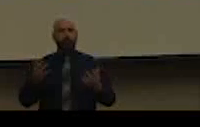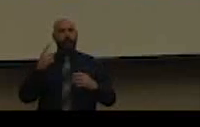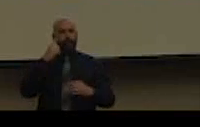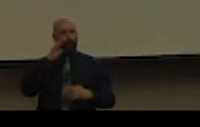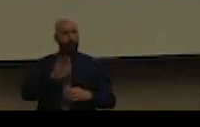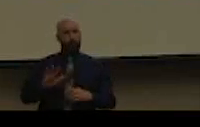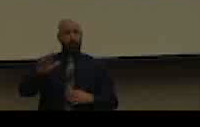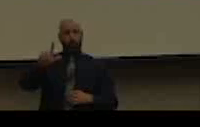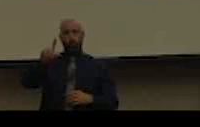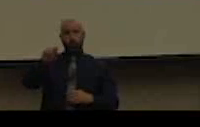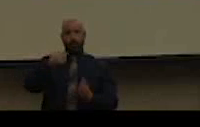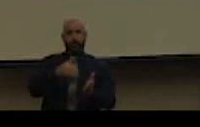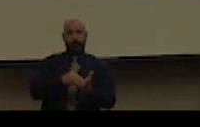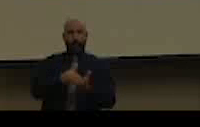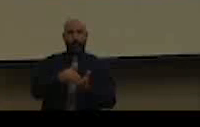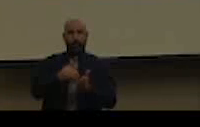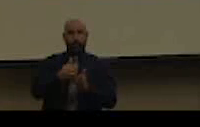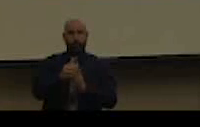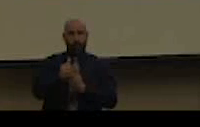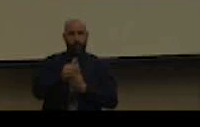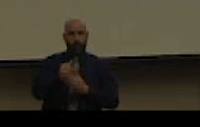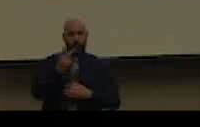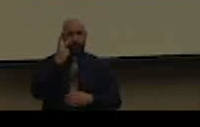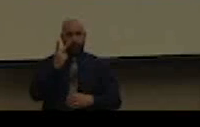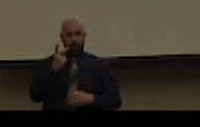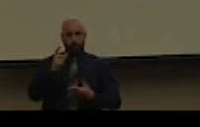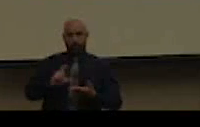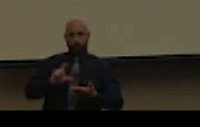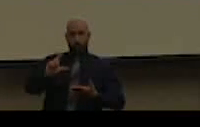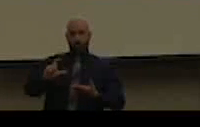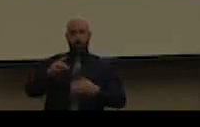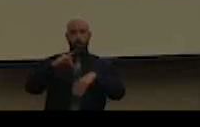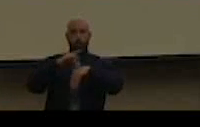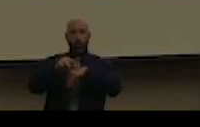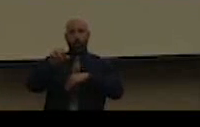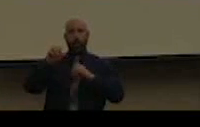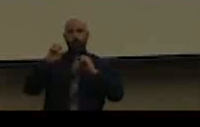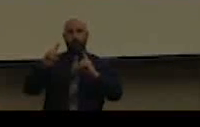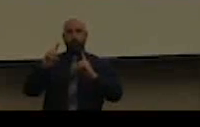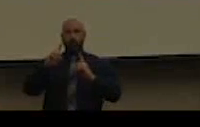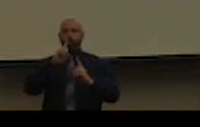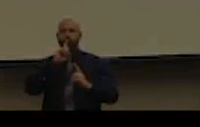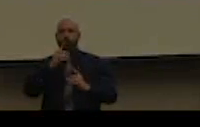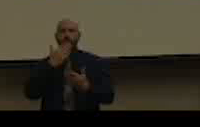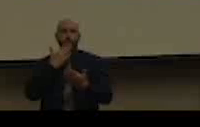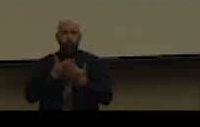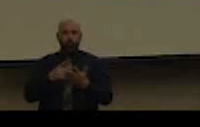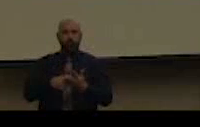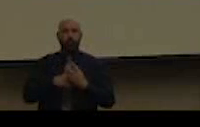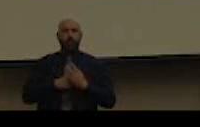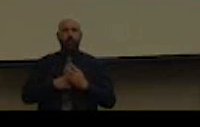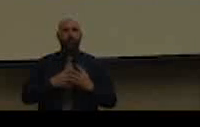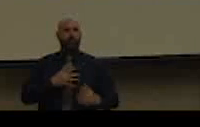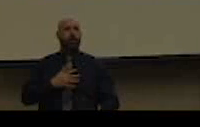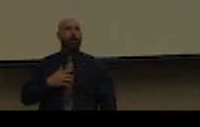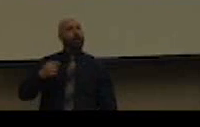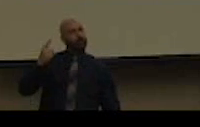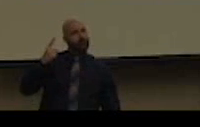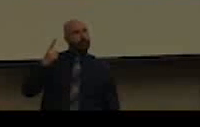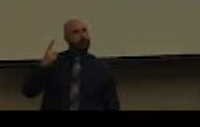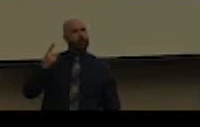saw this year go to early ed is a really good start. I understand it's not where we need to be, that all of